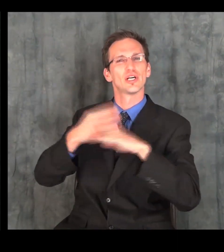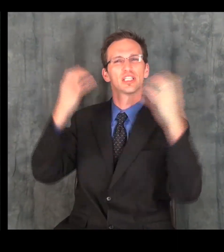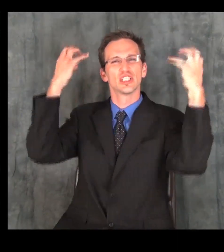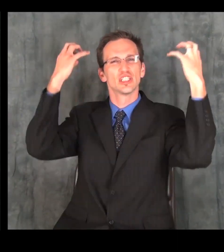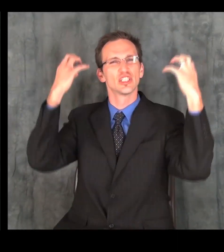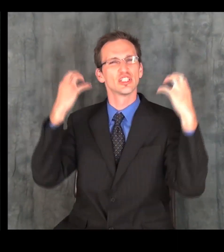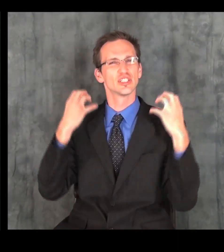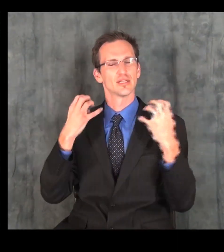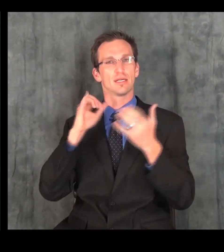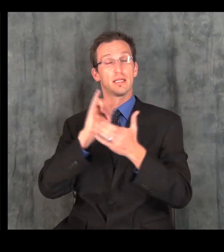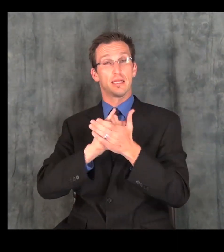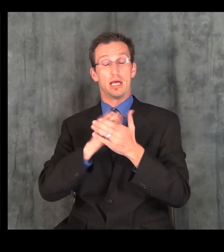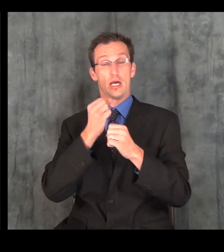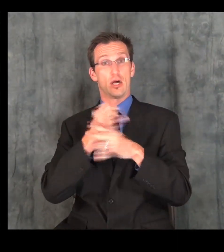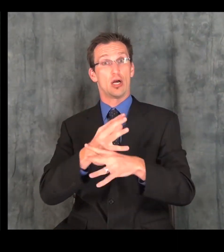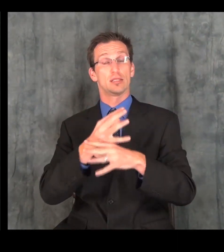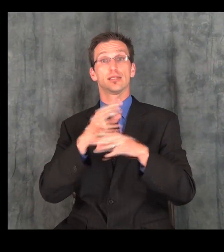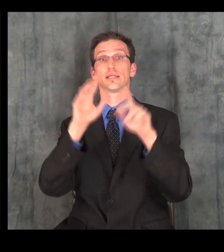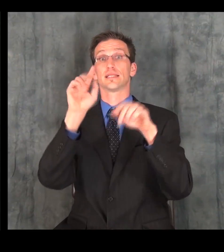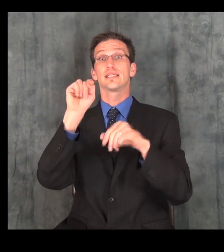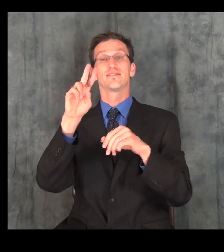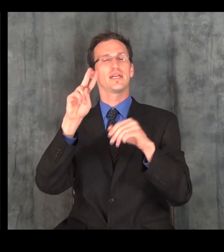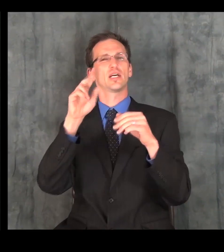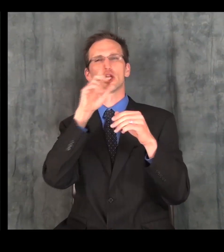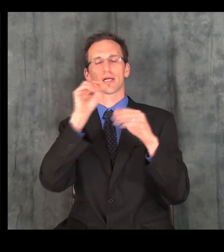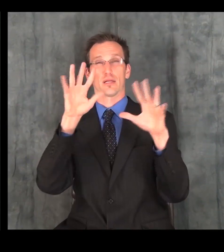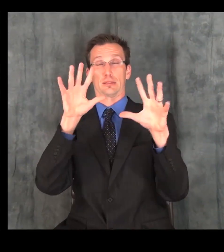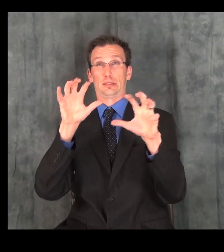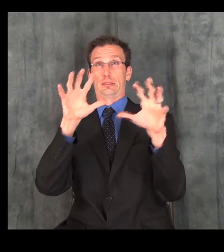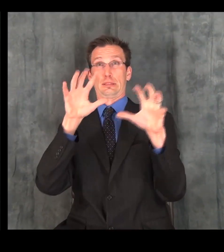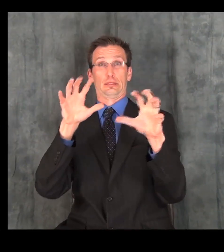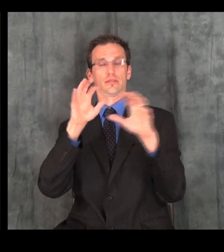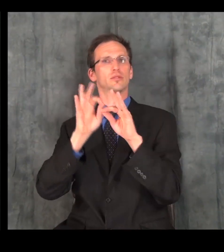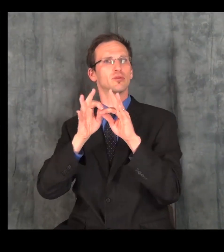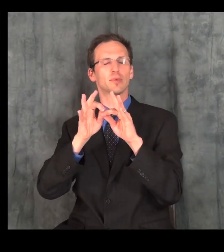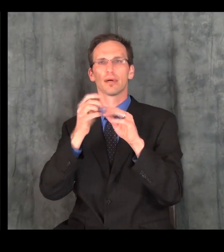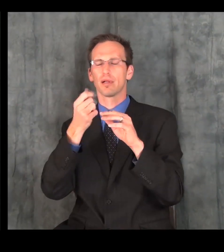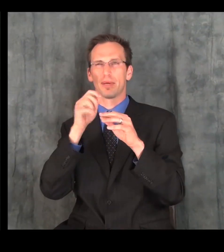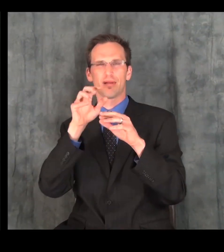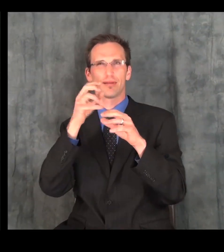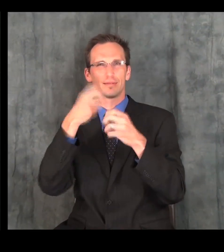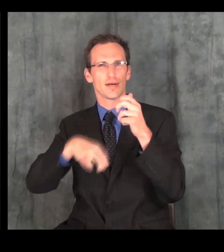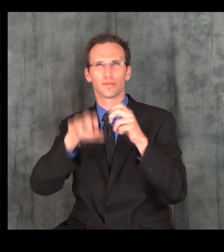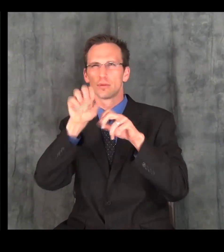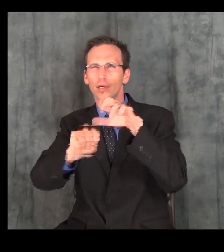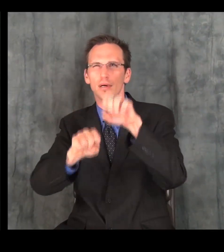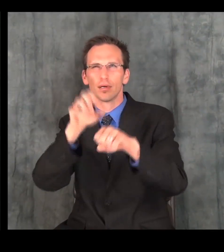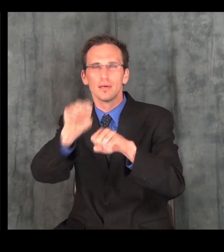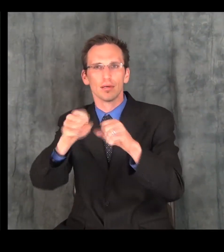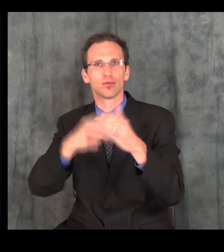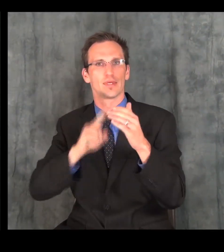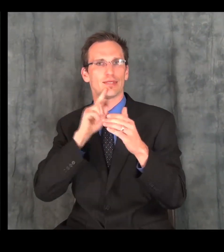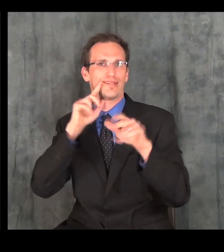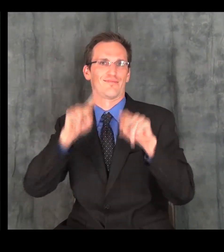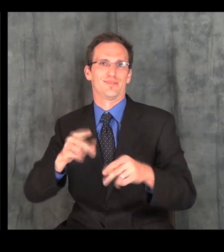meant that there was a kind of a strobing effect on the TV screen, which found it really hard for the interpreters to read when he was signing.